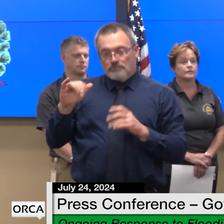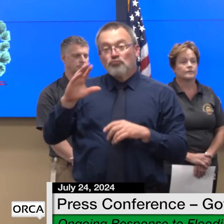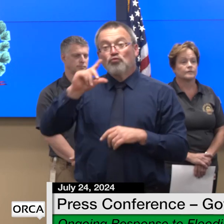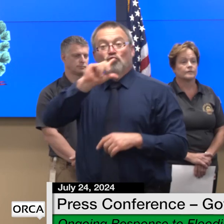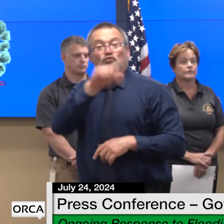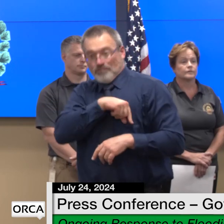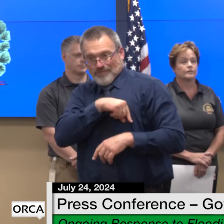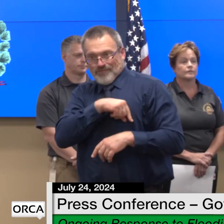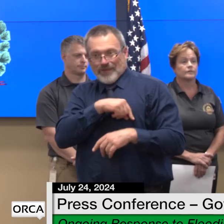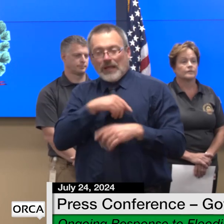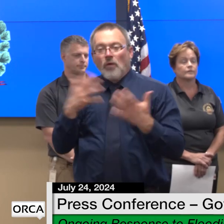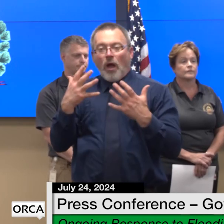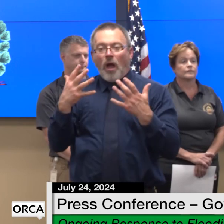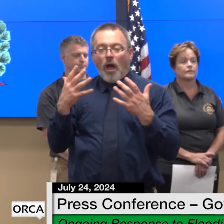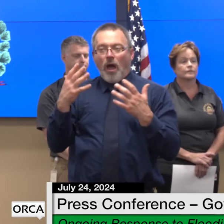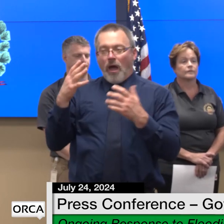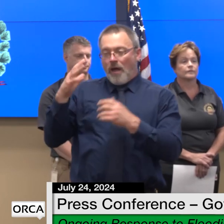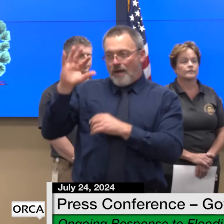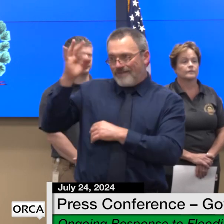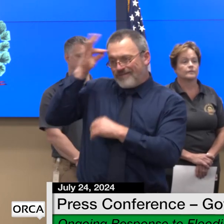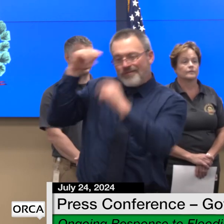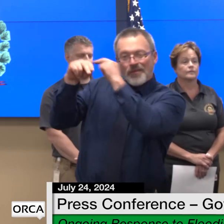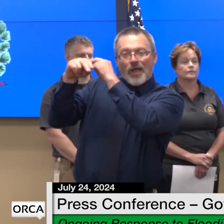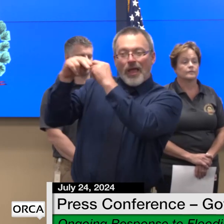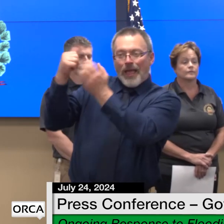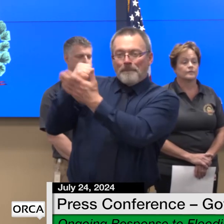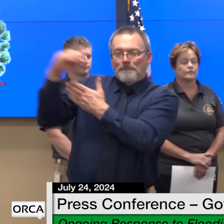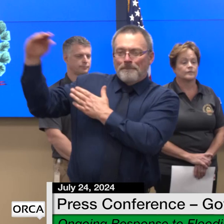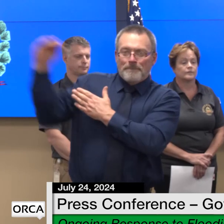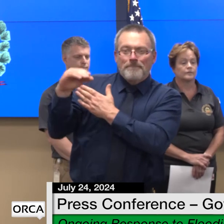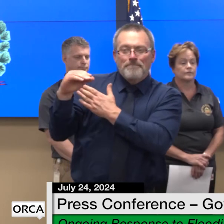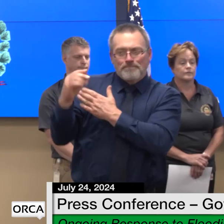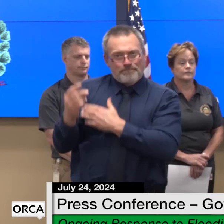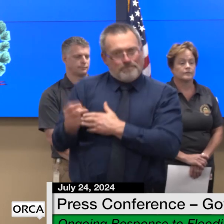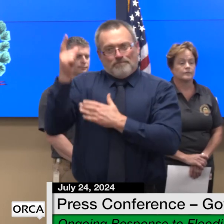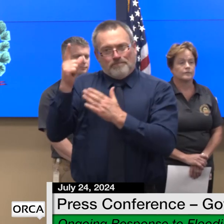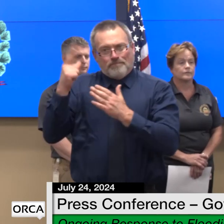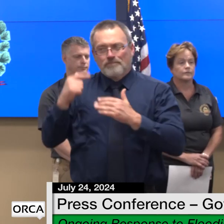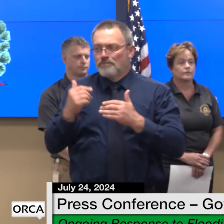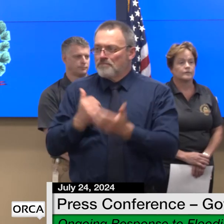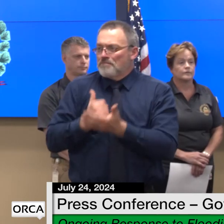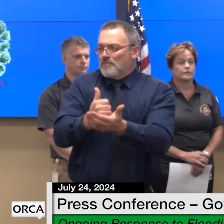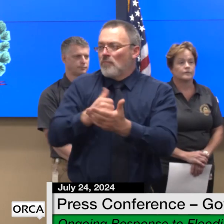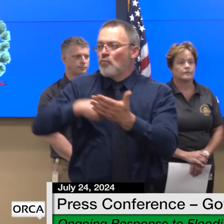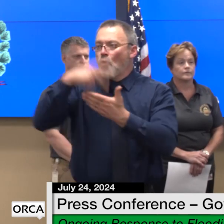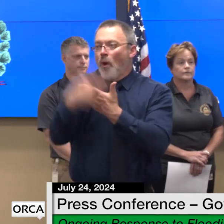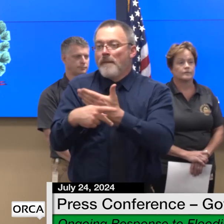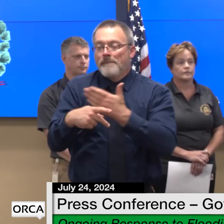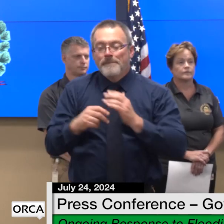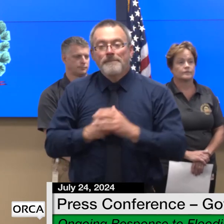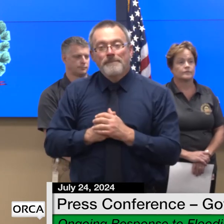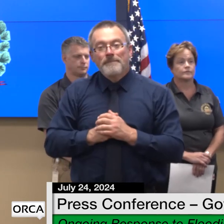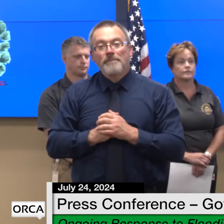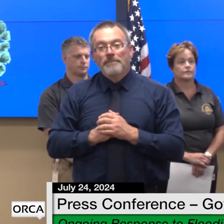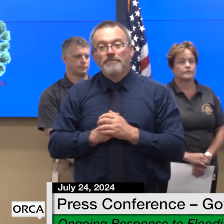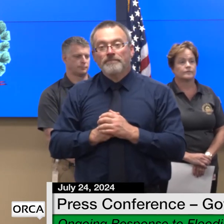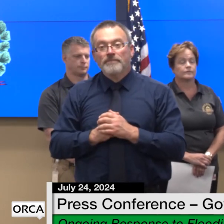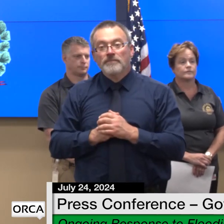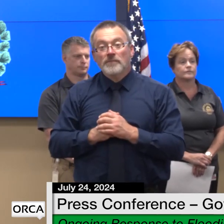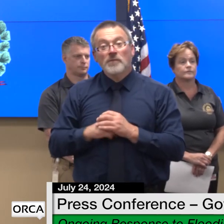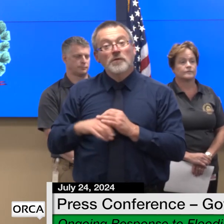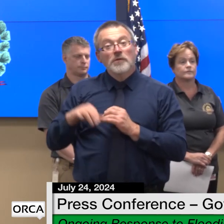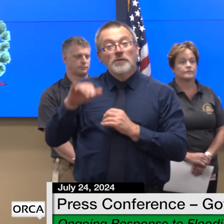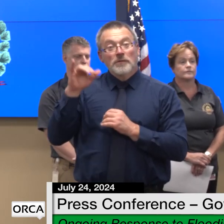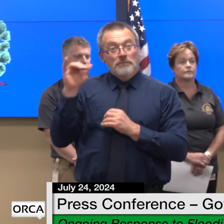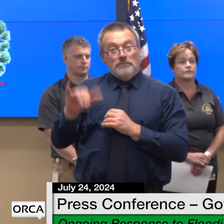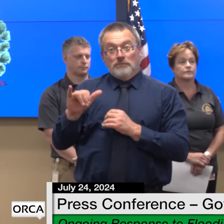Federal Highway Administration's Emergency Relief Program. With this action, AOT